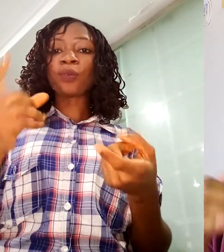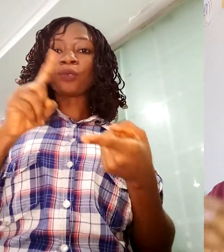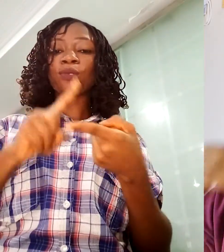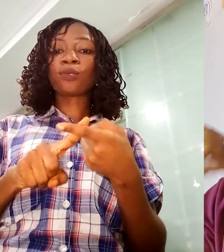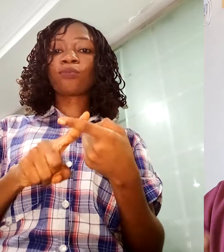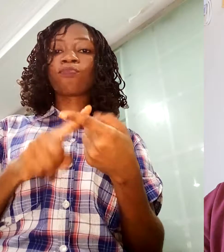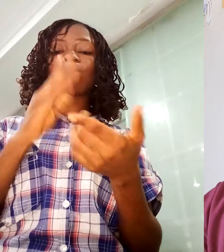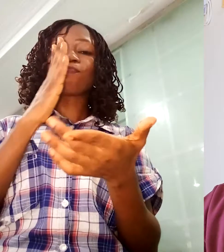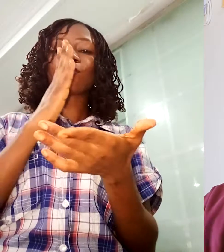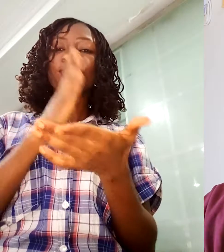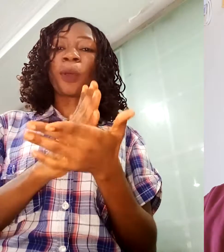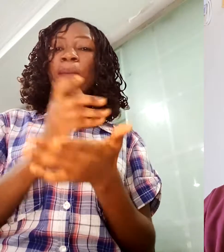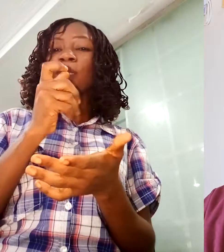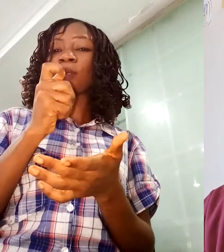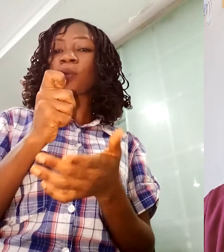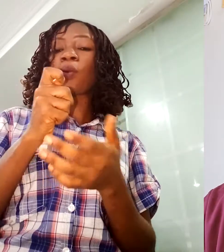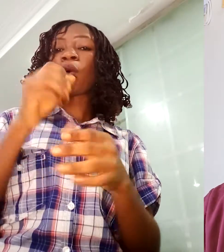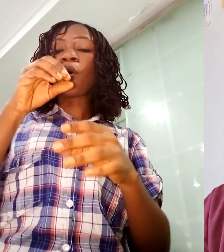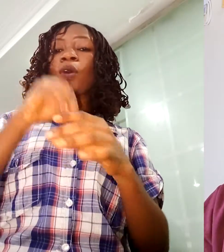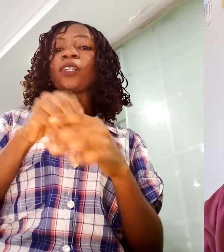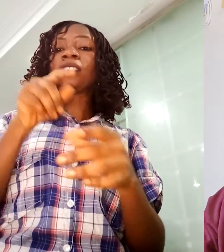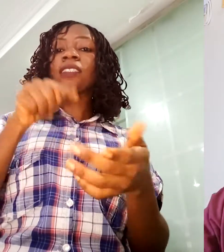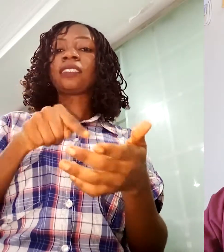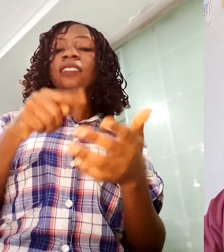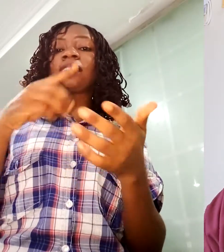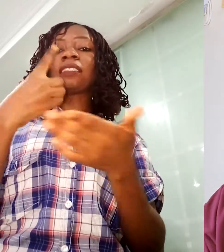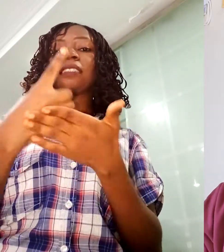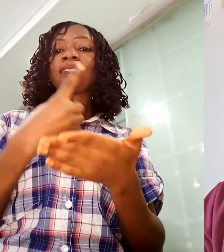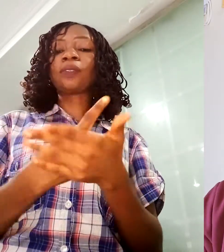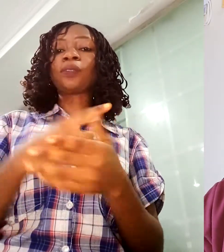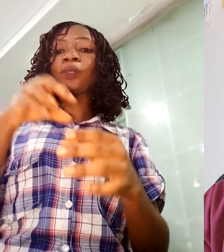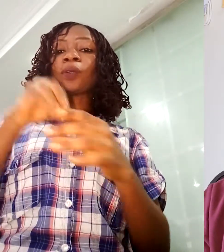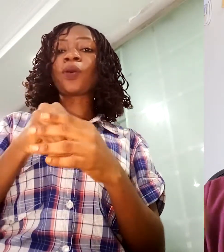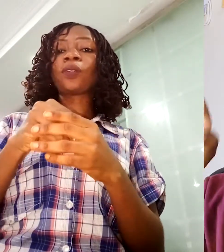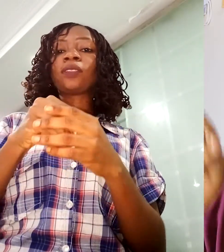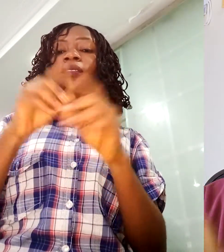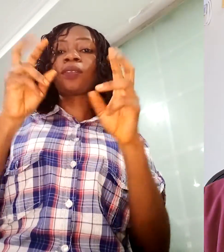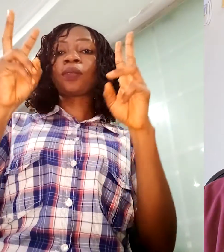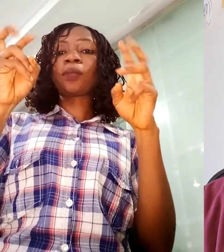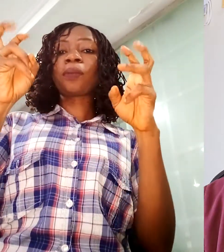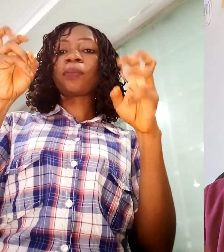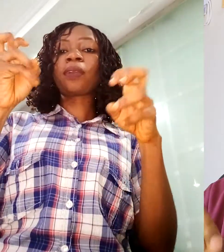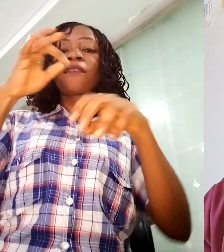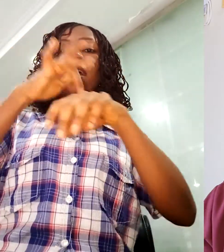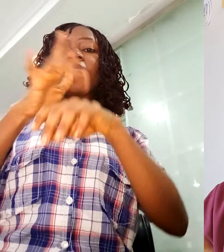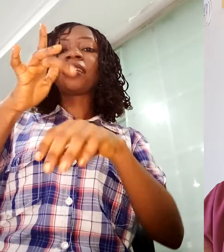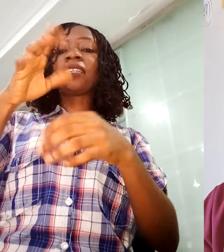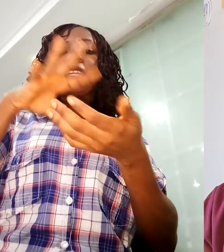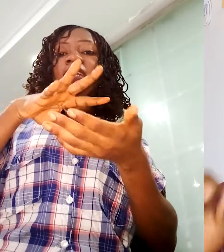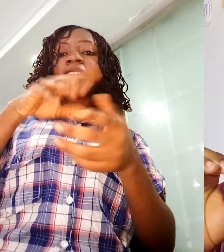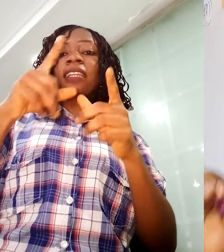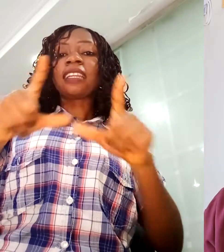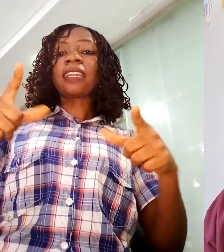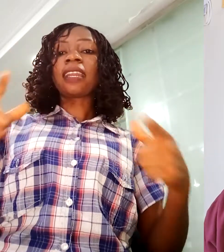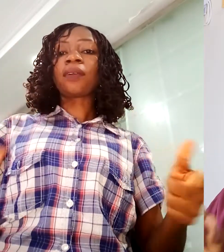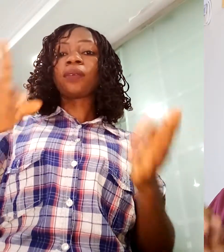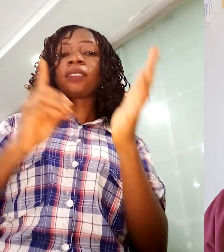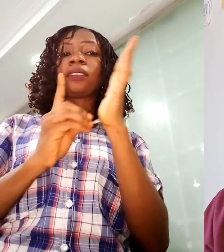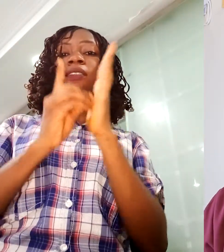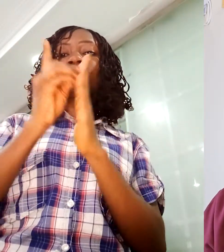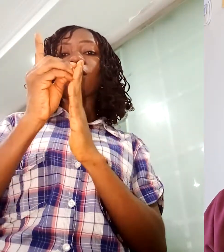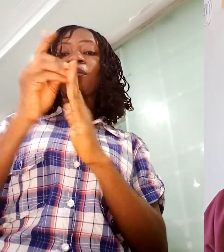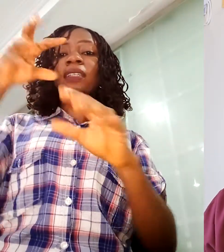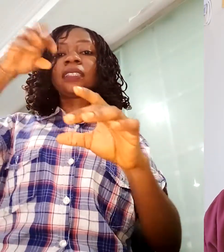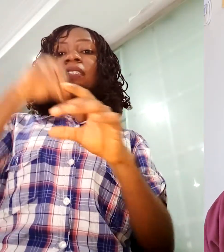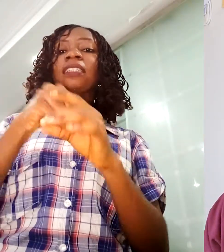to pause on this discussion on the topic of early language development among